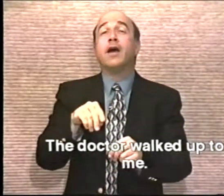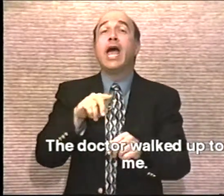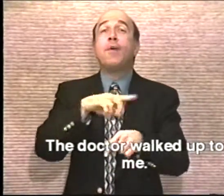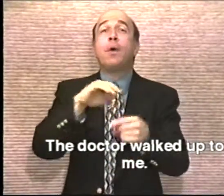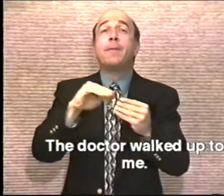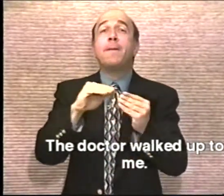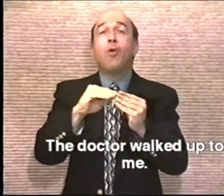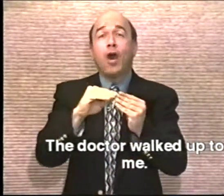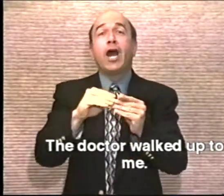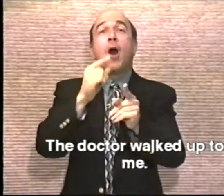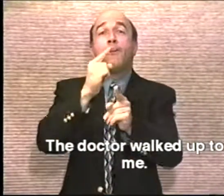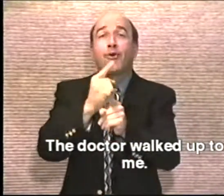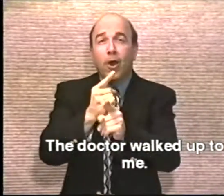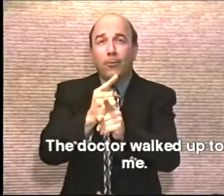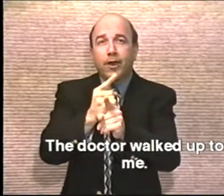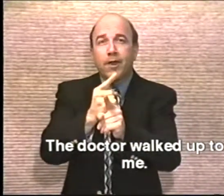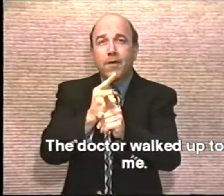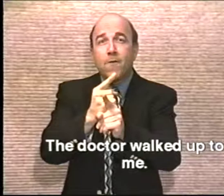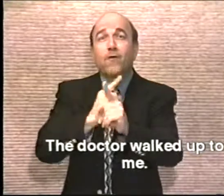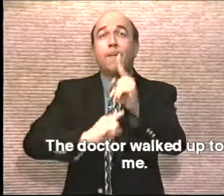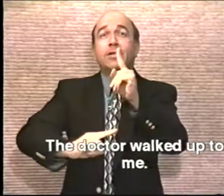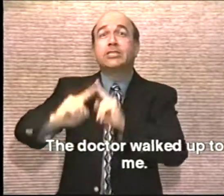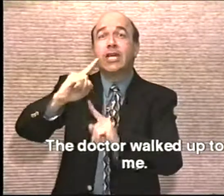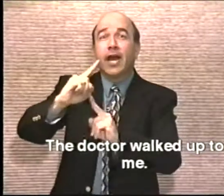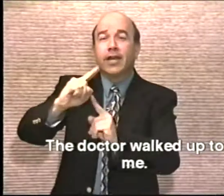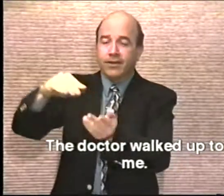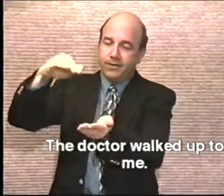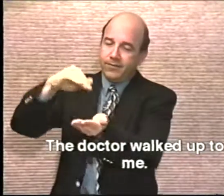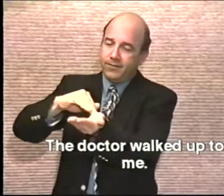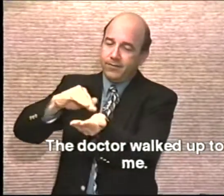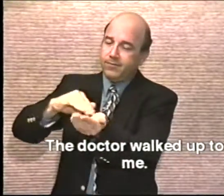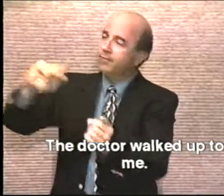it would be more appropriate from the sign,